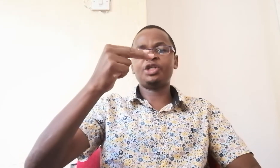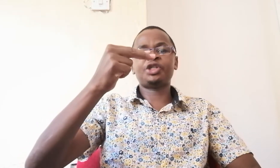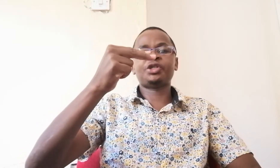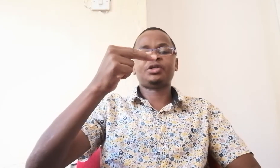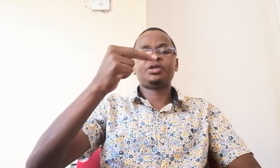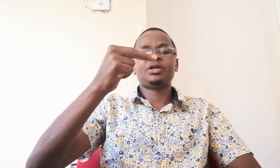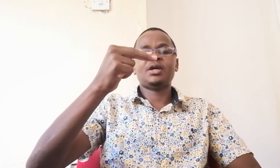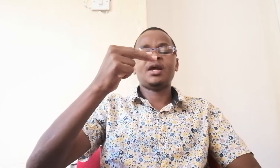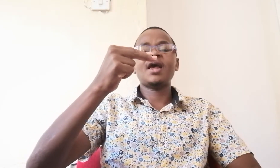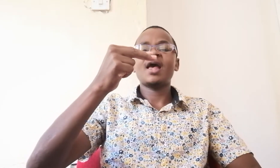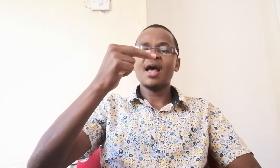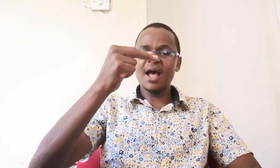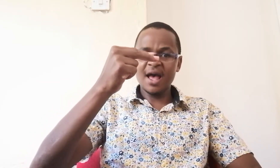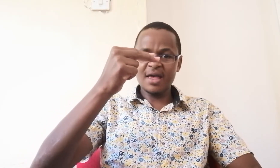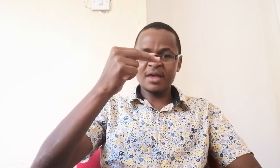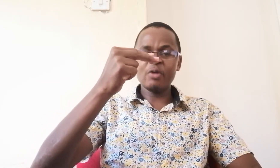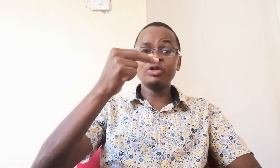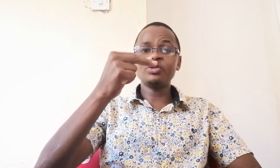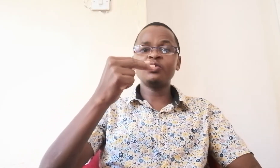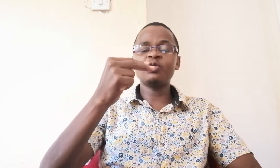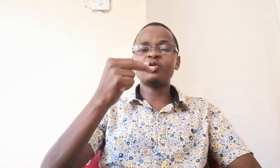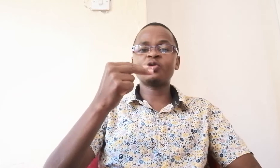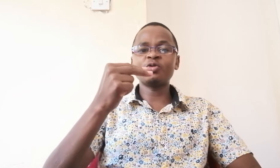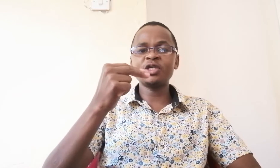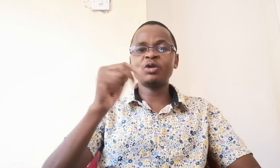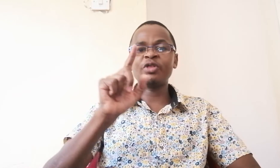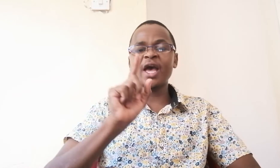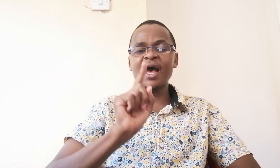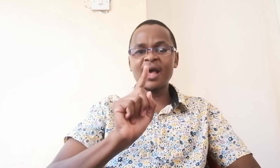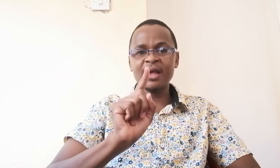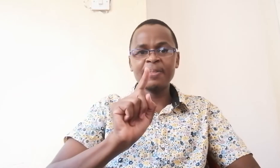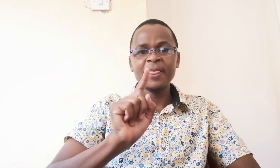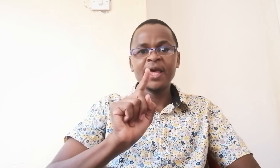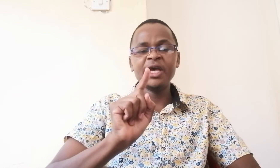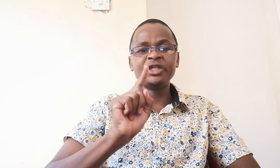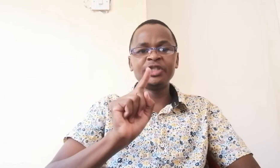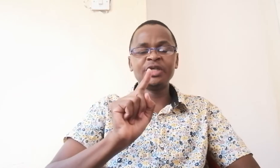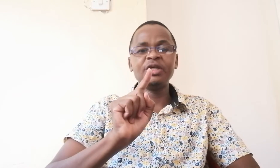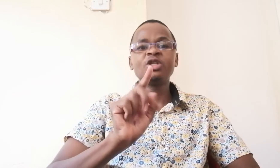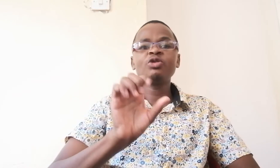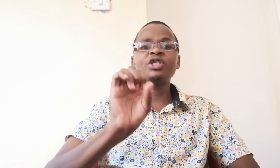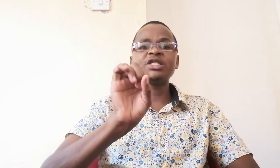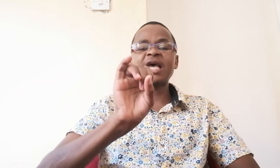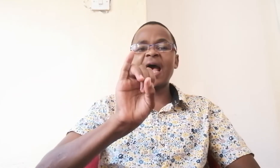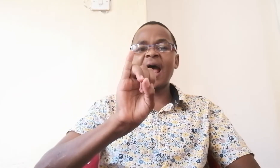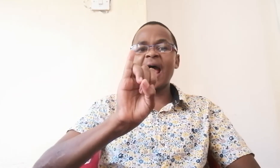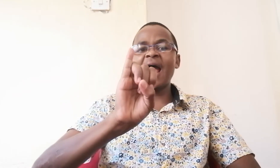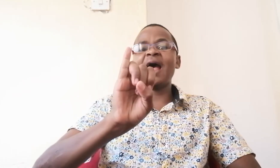H. I want you to concentrate on the I and J. So this is